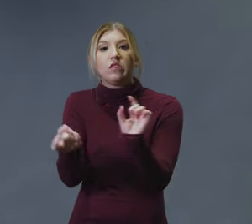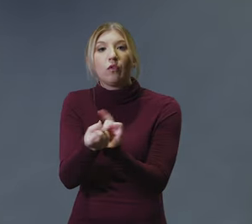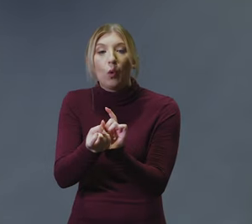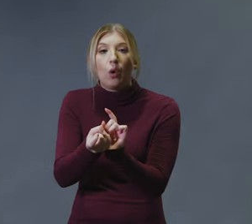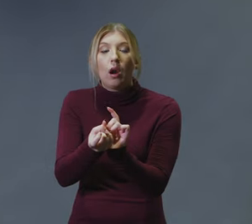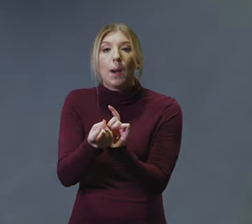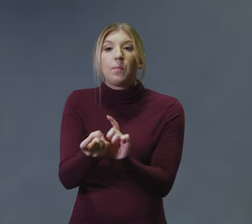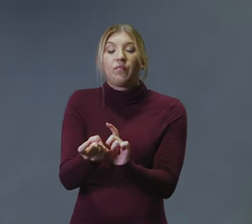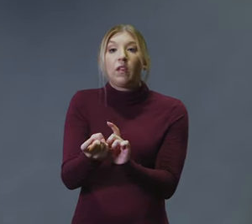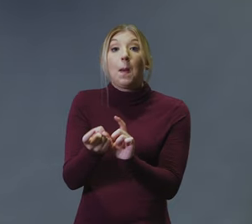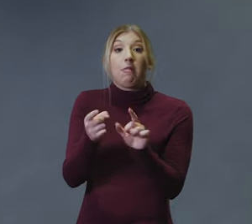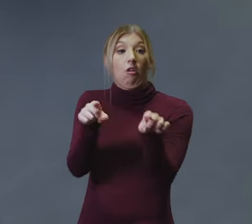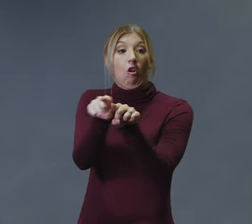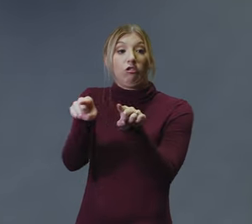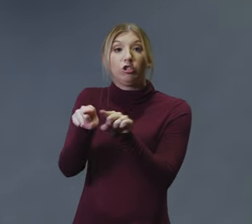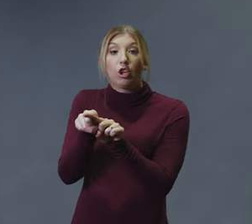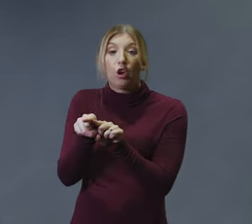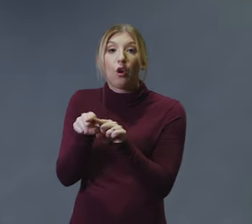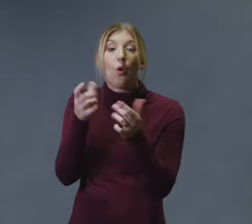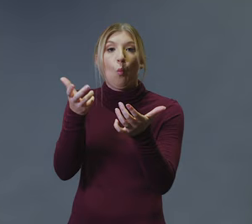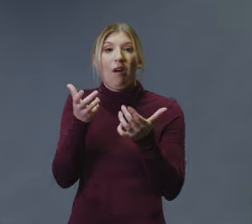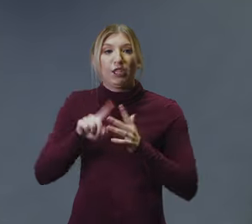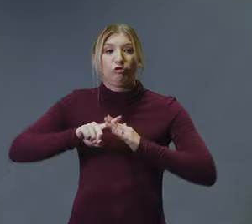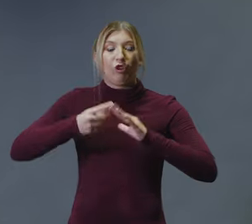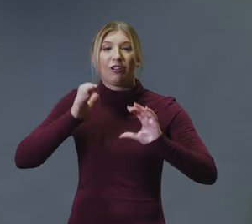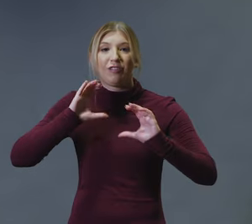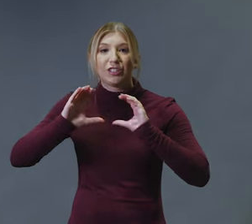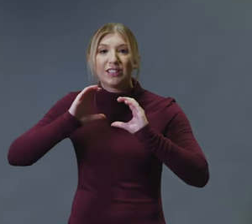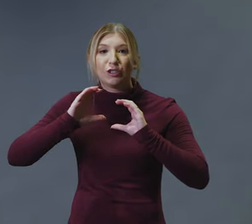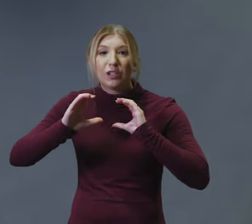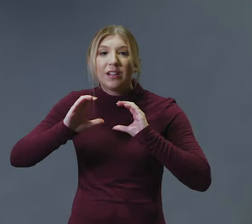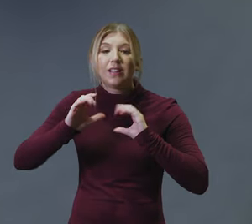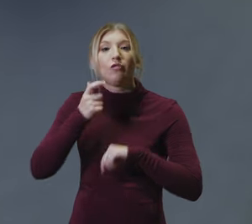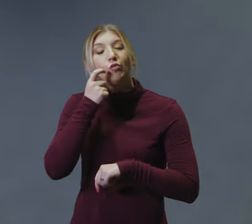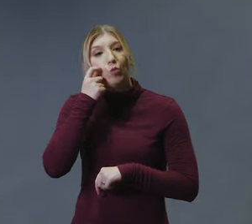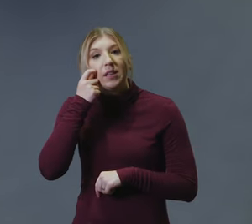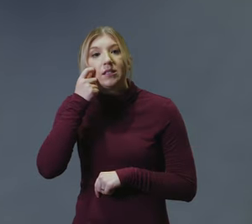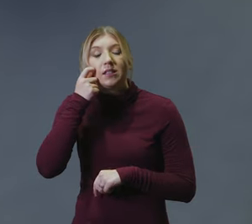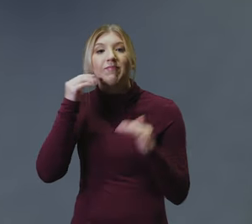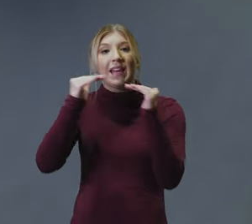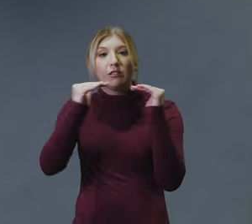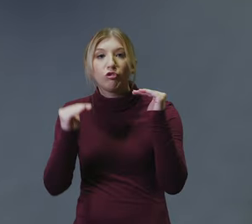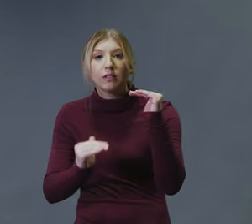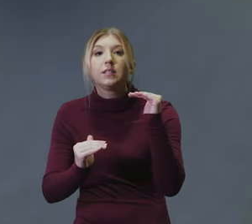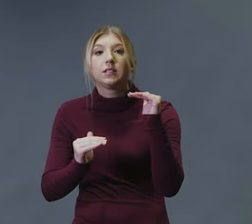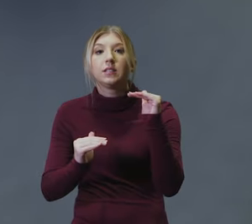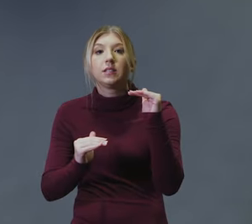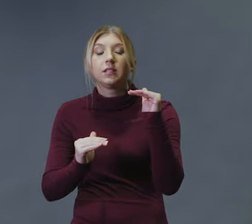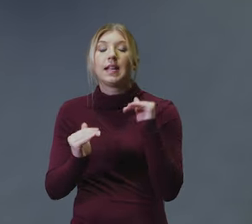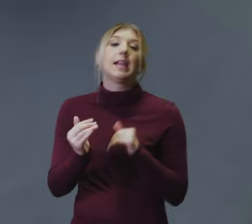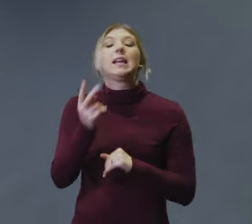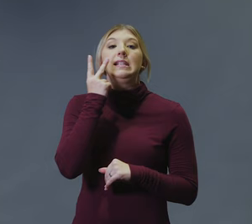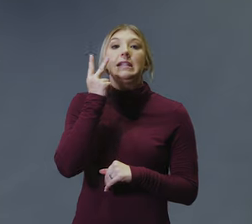And not only that, we wanted to get to the conversation of race and justice and seeing